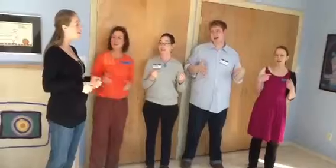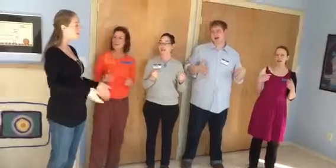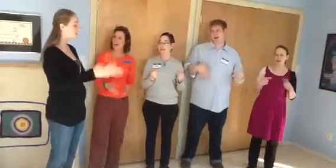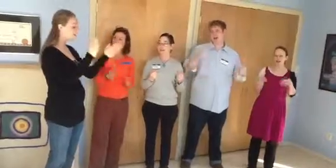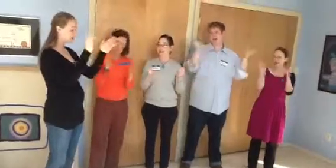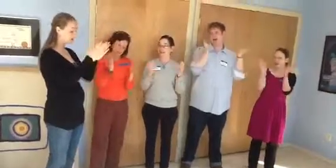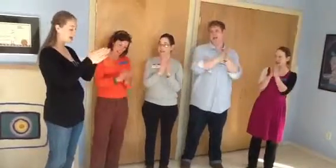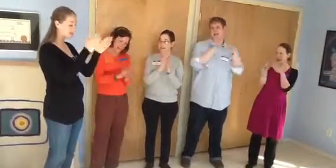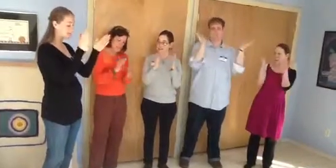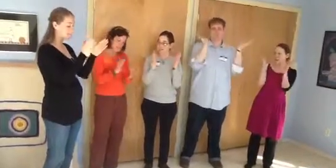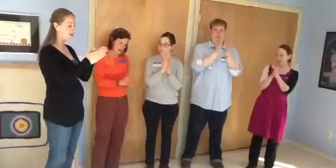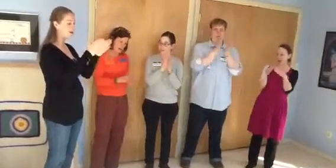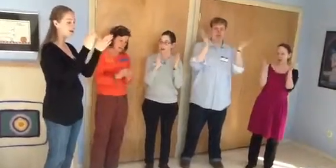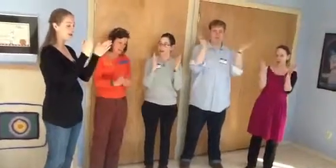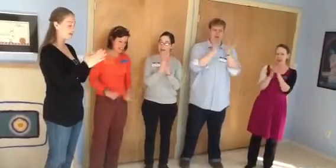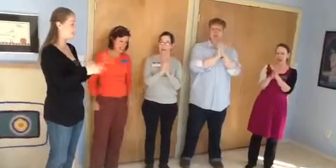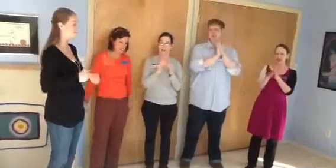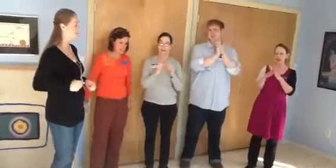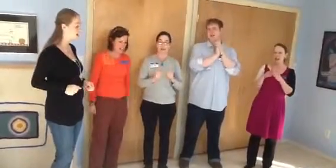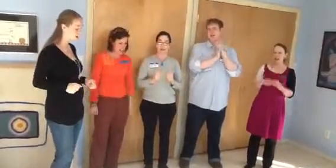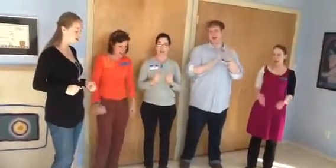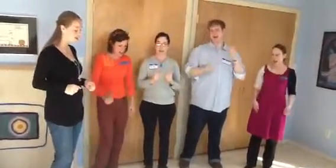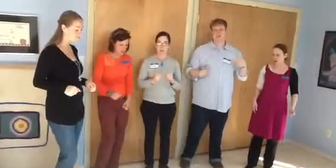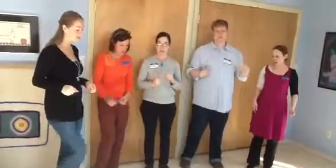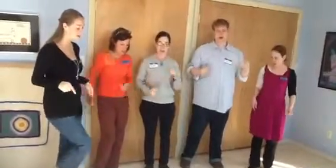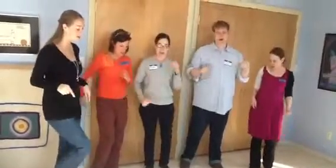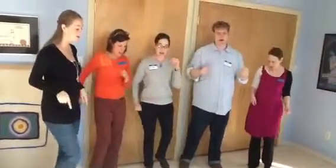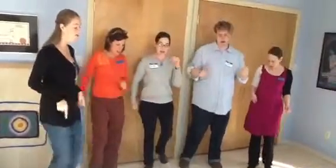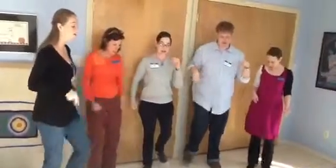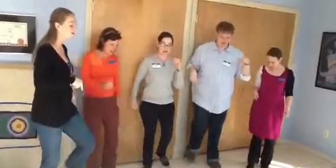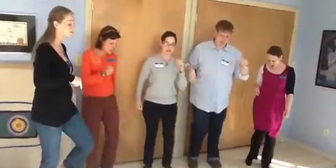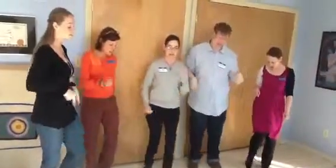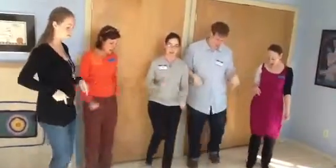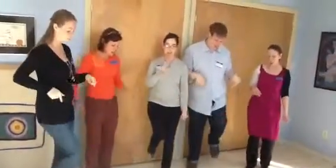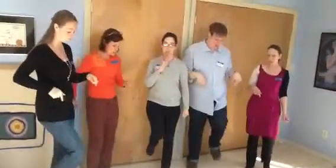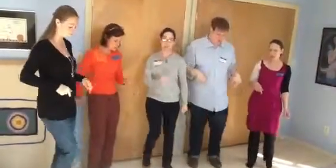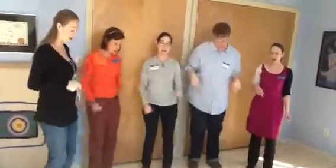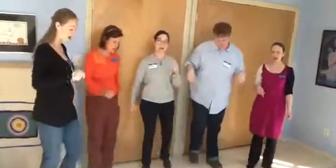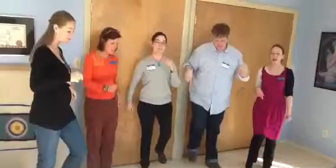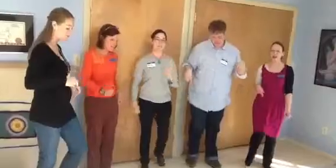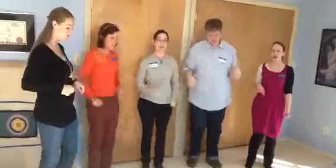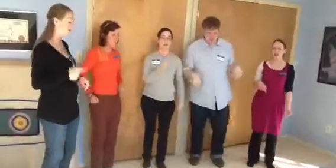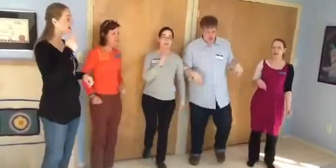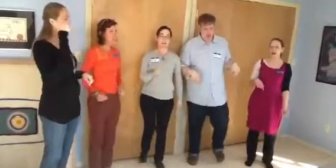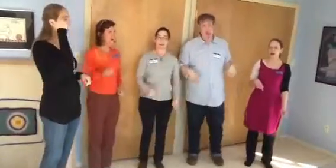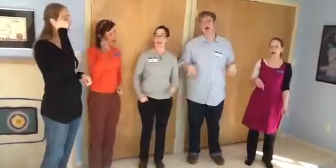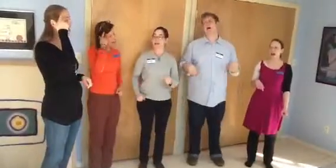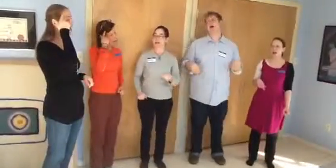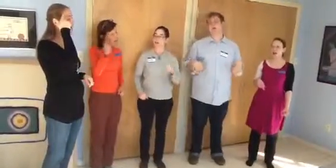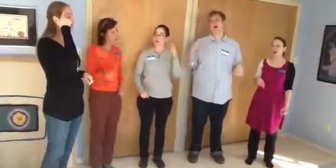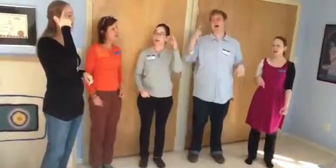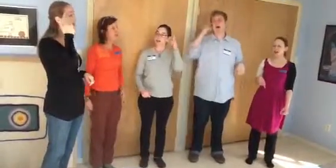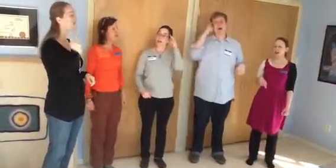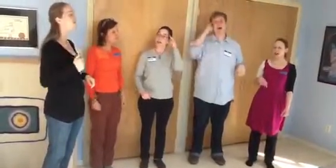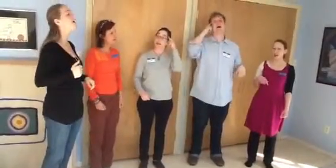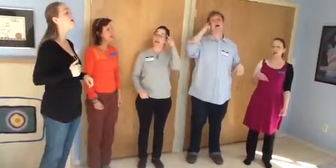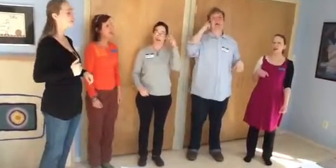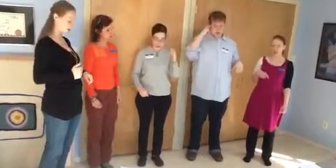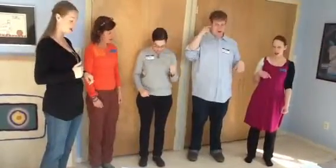gonna clap my hands. I'm gonna stomp my feet. I'm gonna